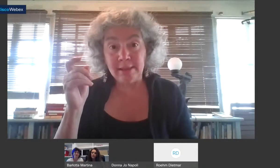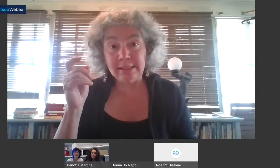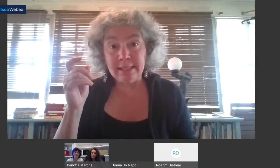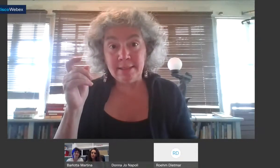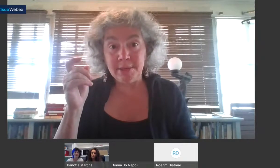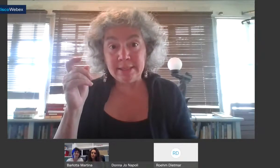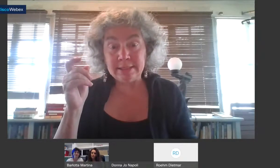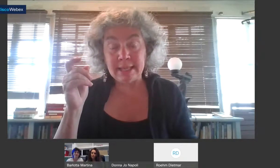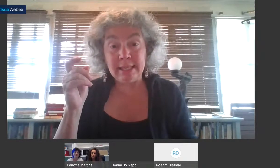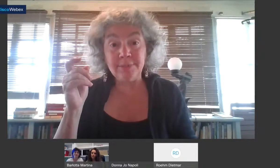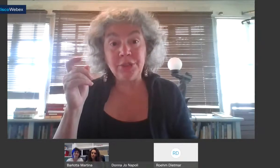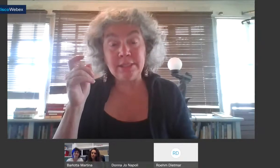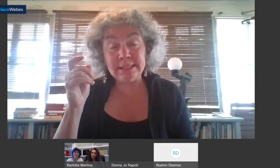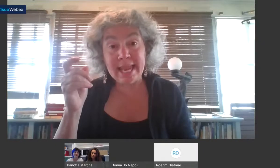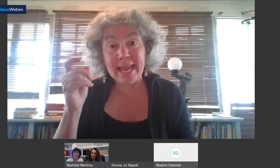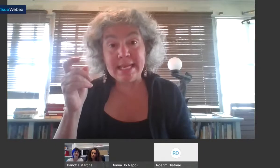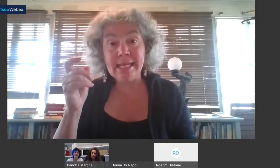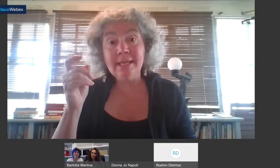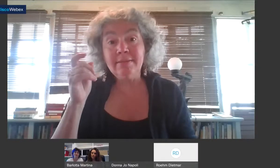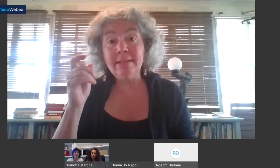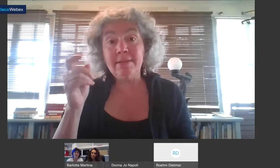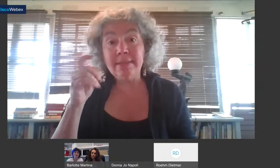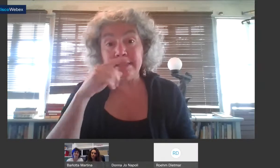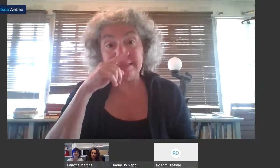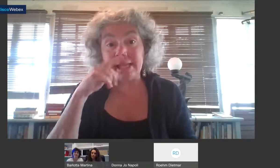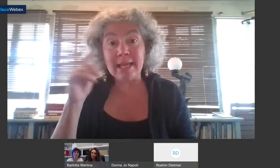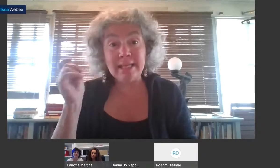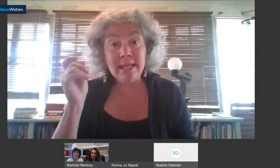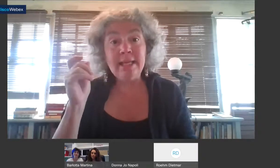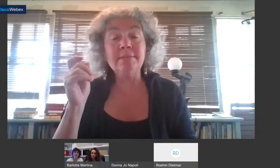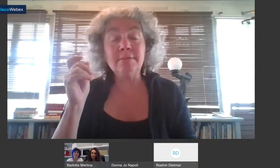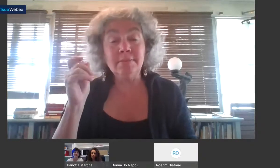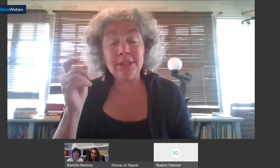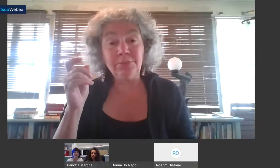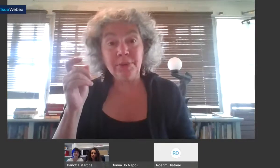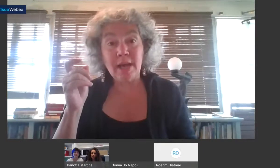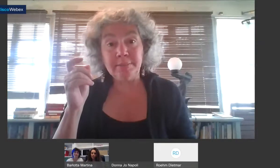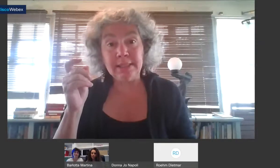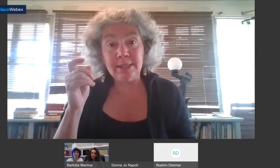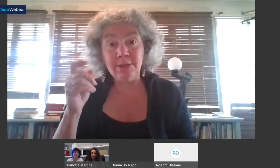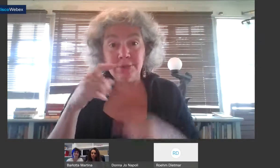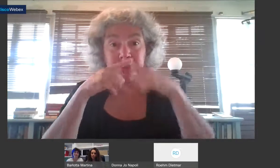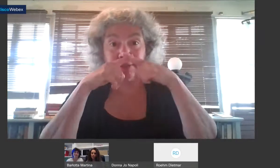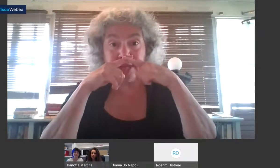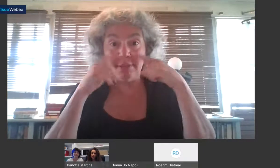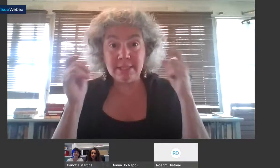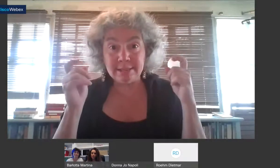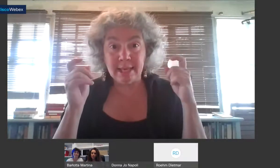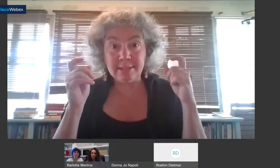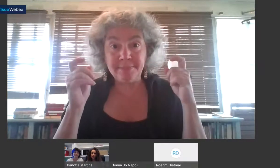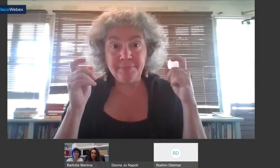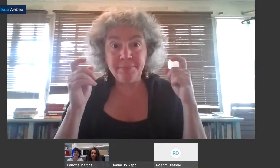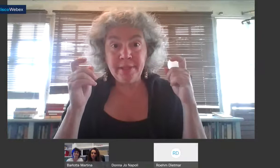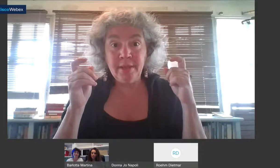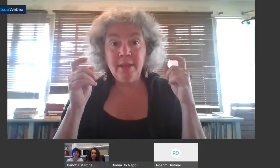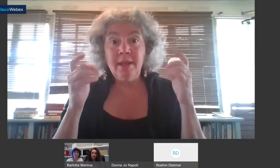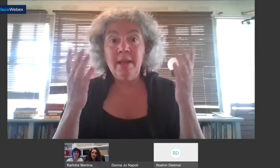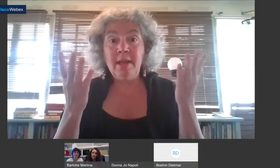ugly in American Sign Language. And today, this sign is much more commonly used than this sign.